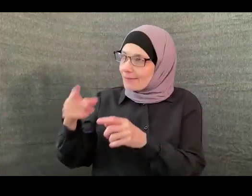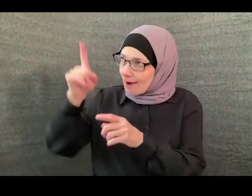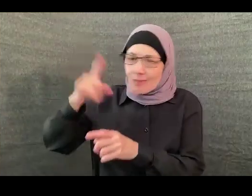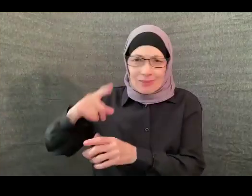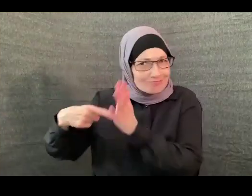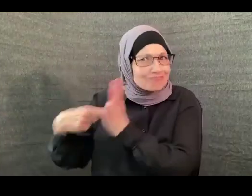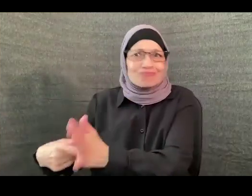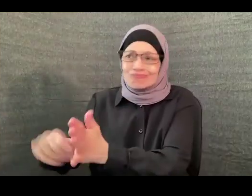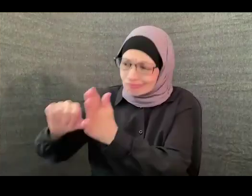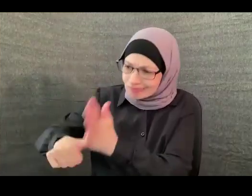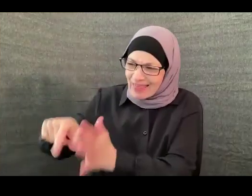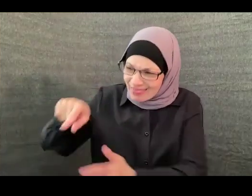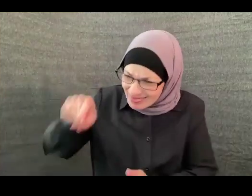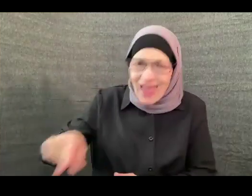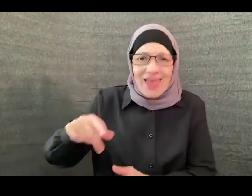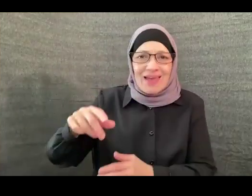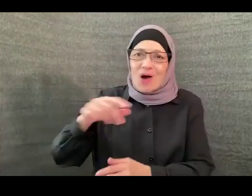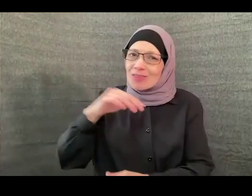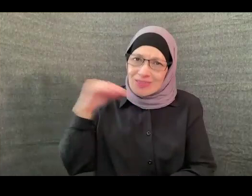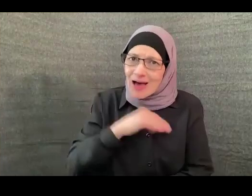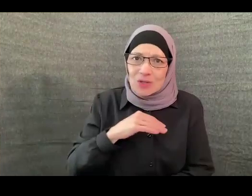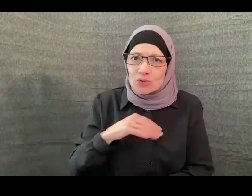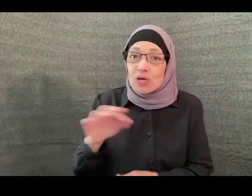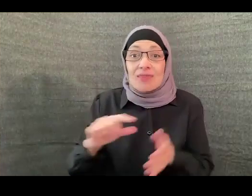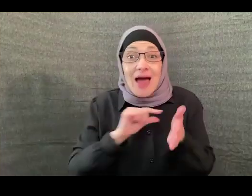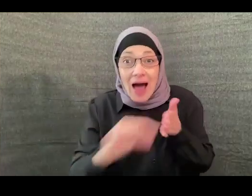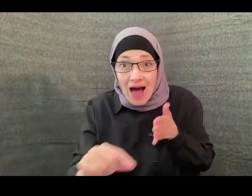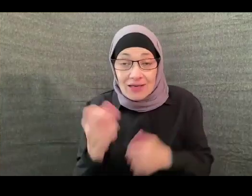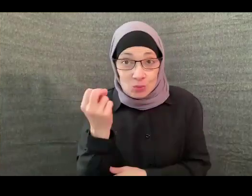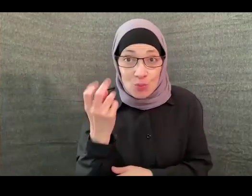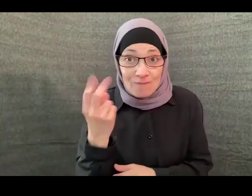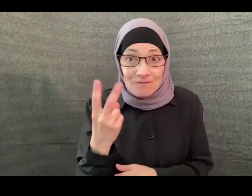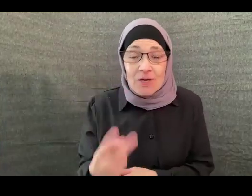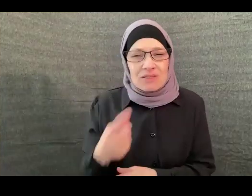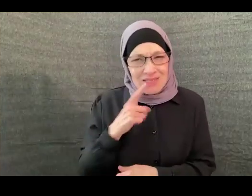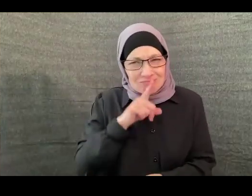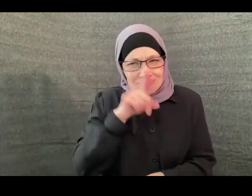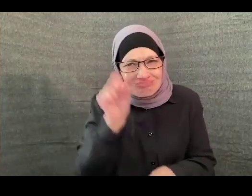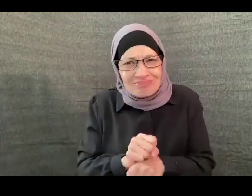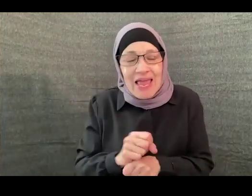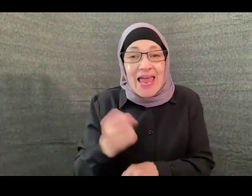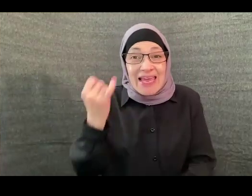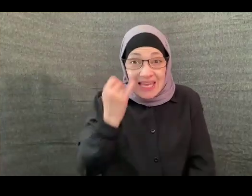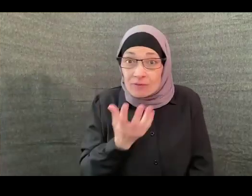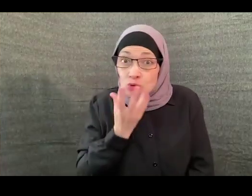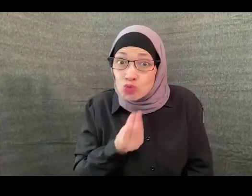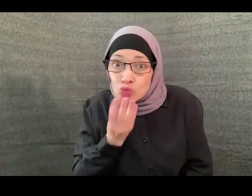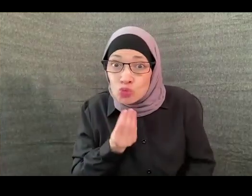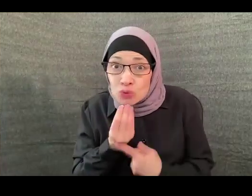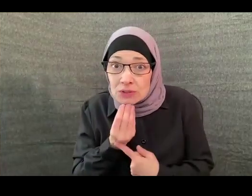In what way? Ayah 12, it says, surely if the Jews are